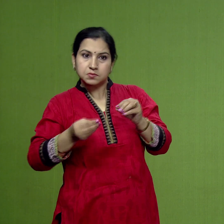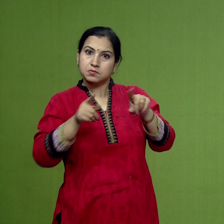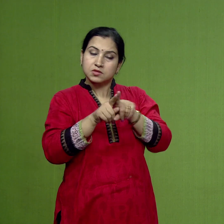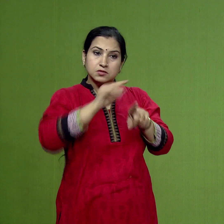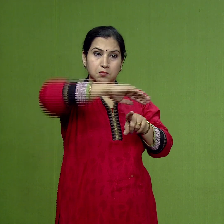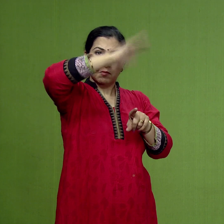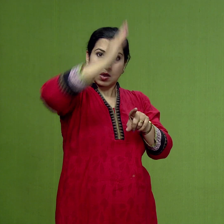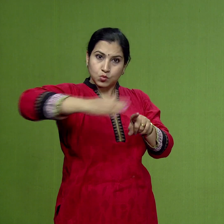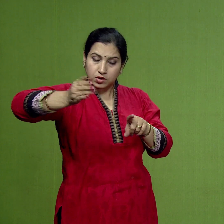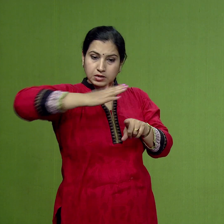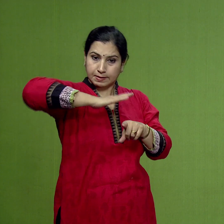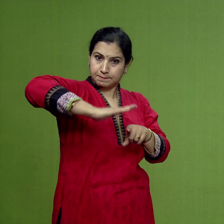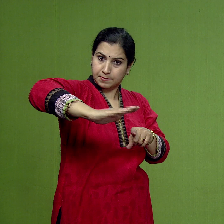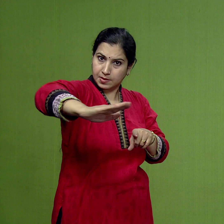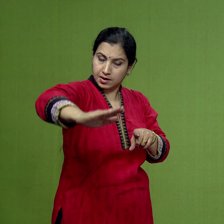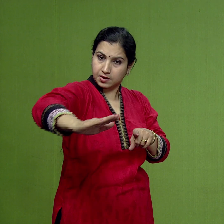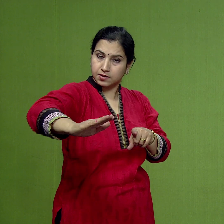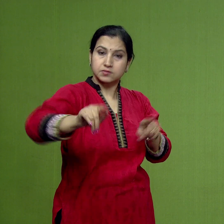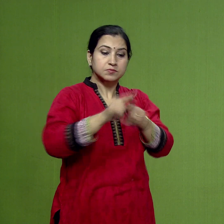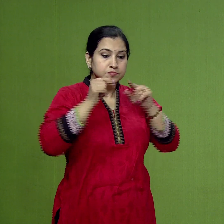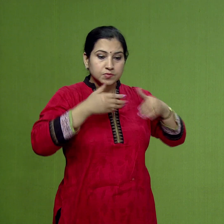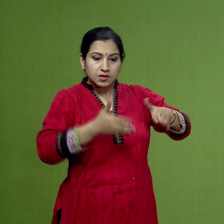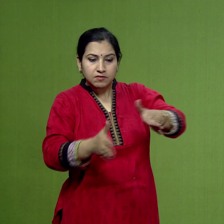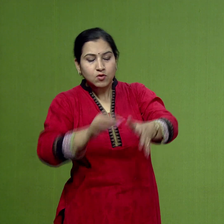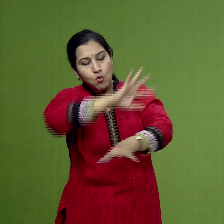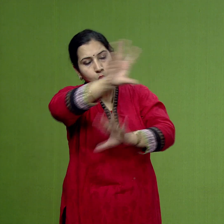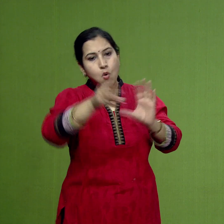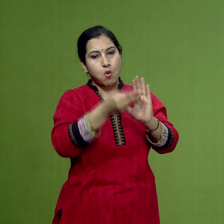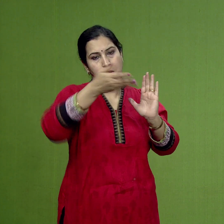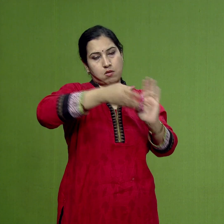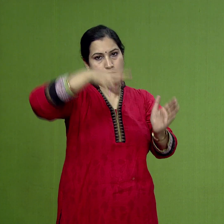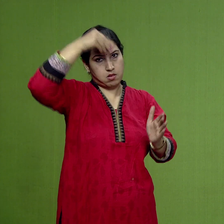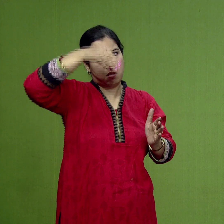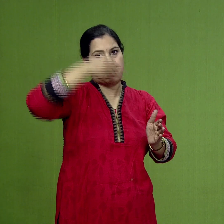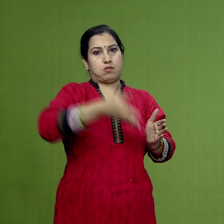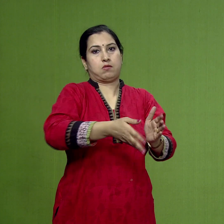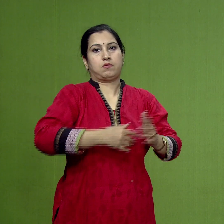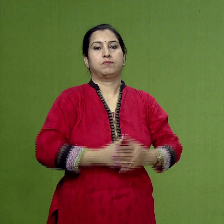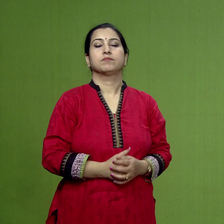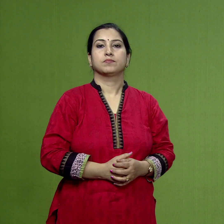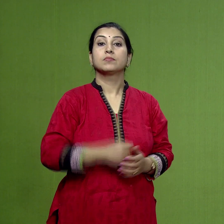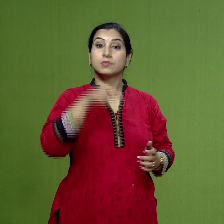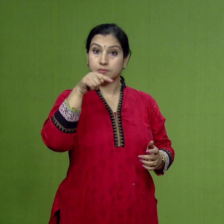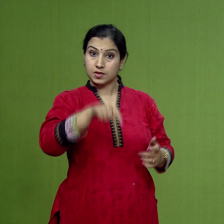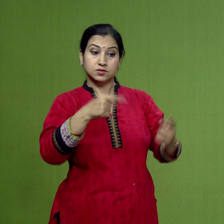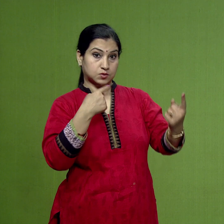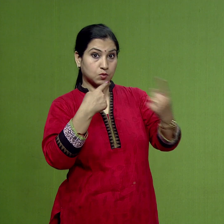mountains, plains, plateaus, and rivers present in it. In this discussion,